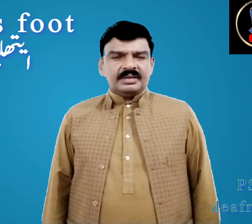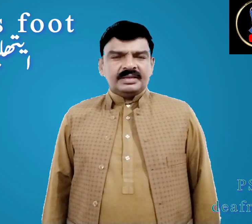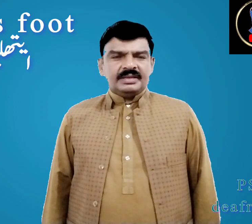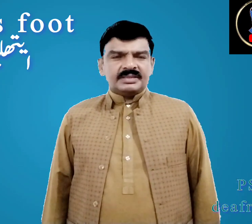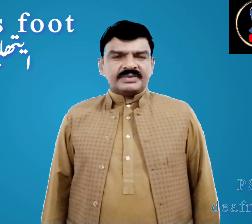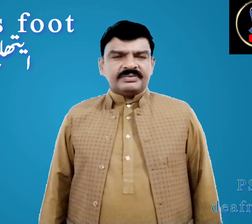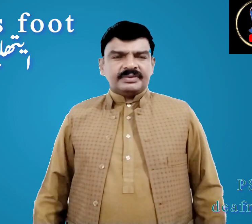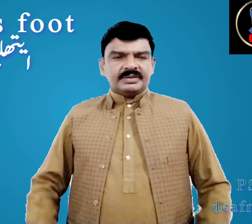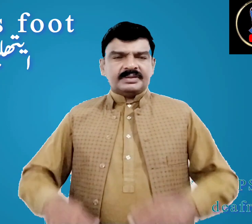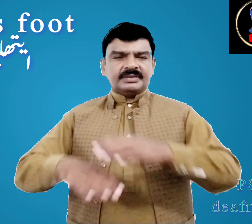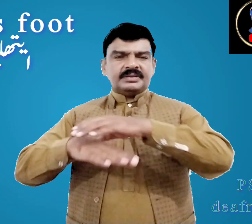athlete's foot,